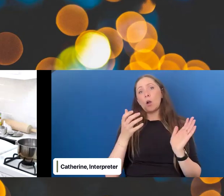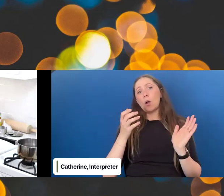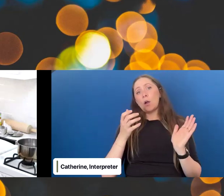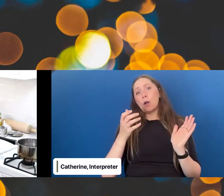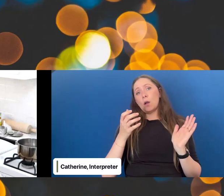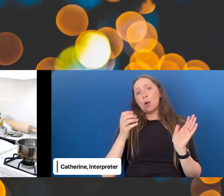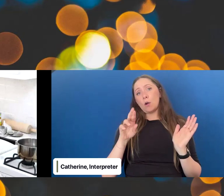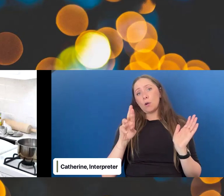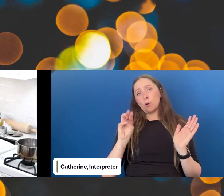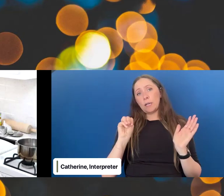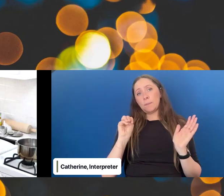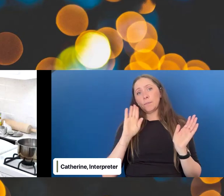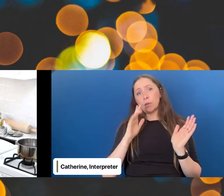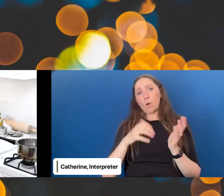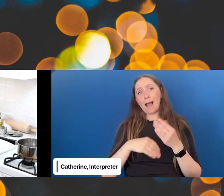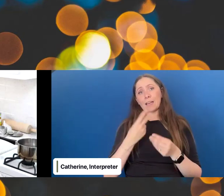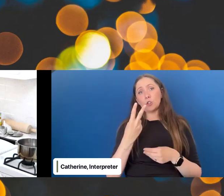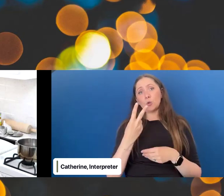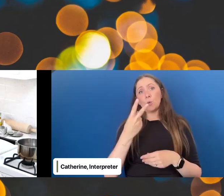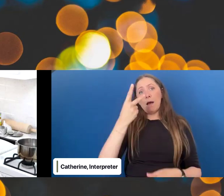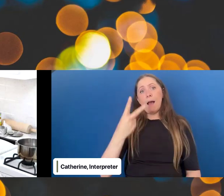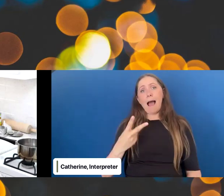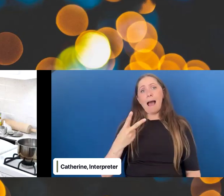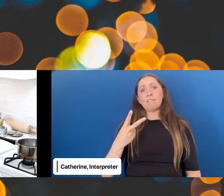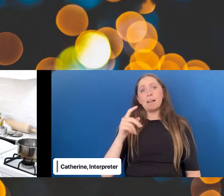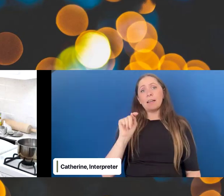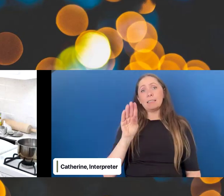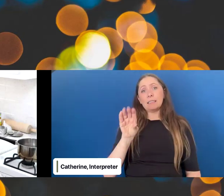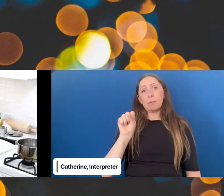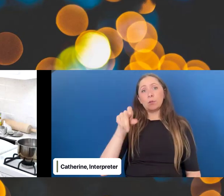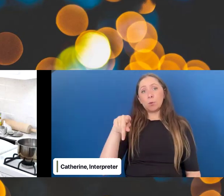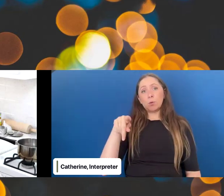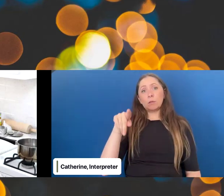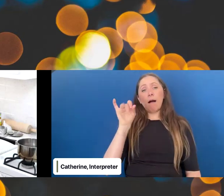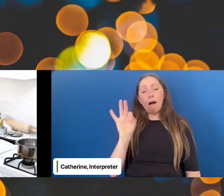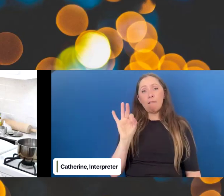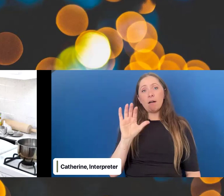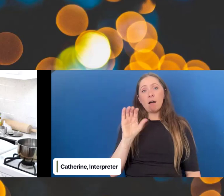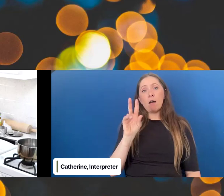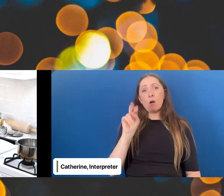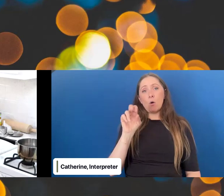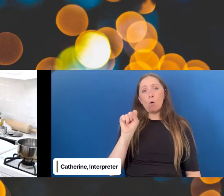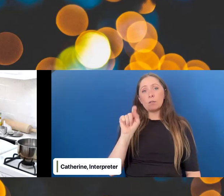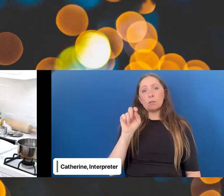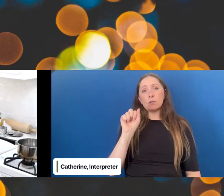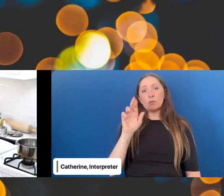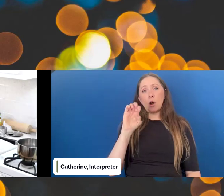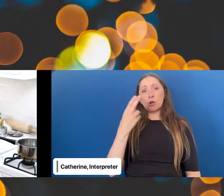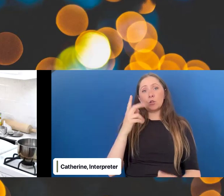add 2.5 tablespoons of cornstarch to this peach juice and just mix it together, okay?